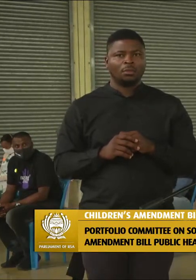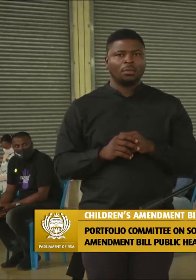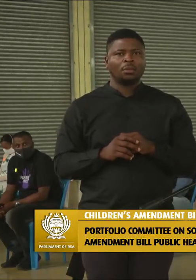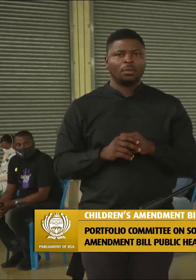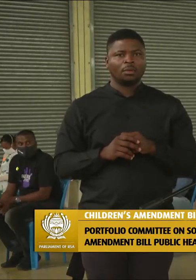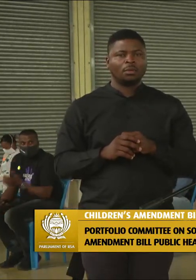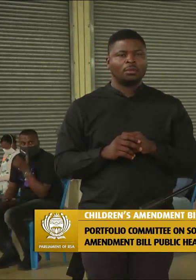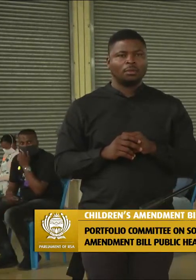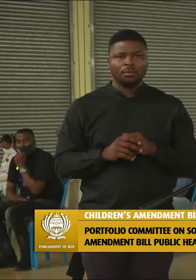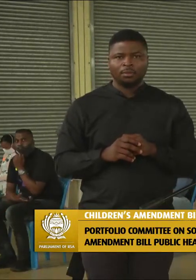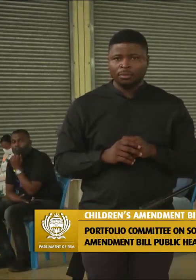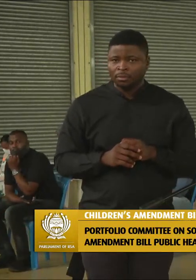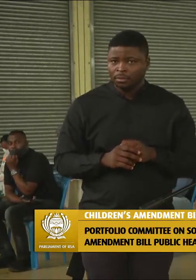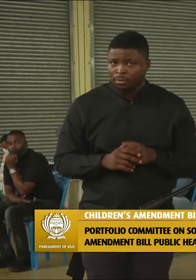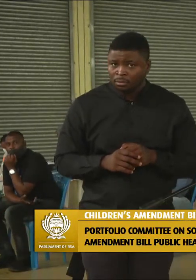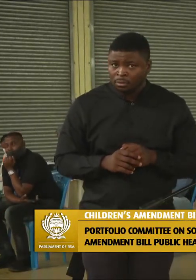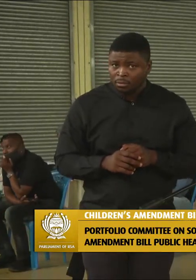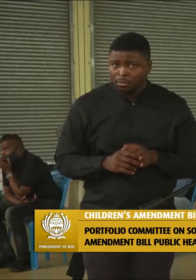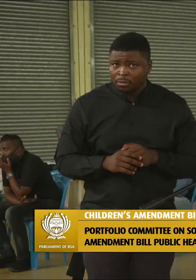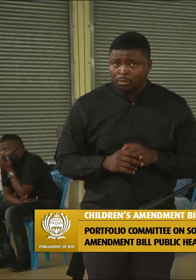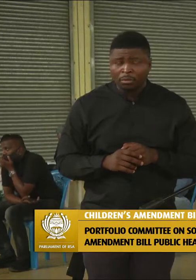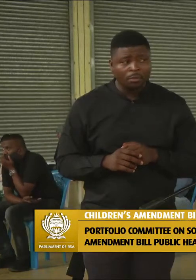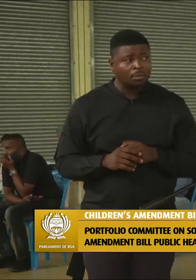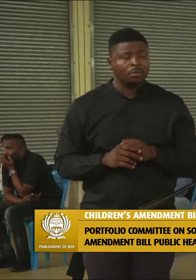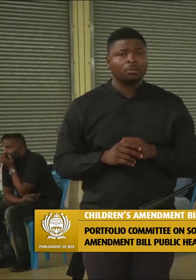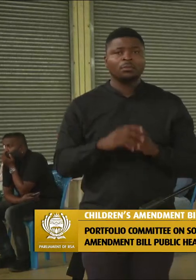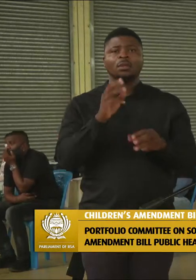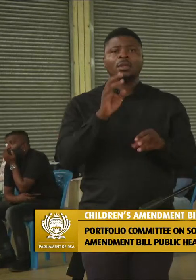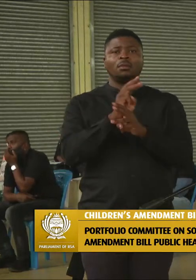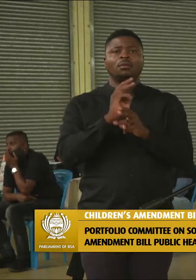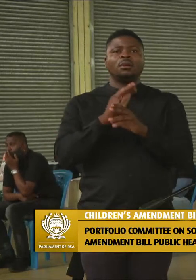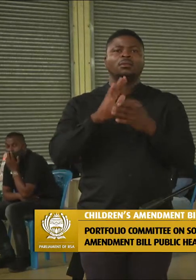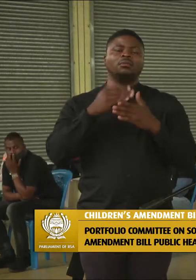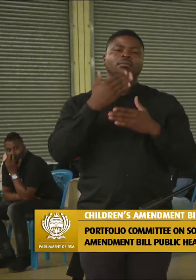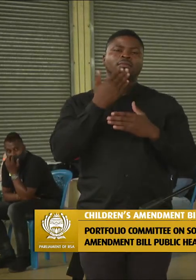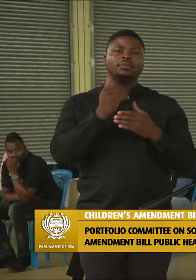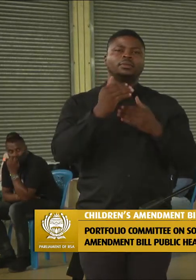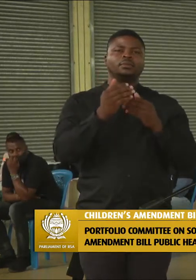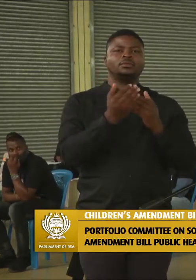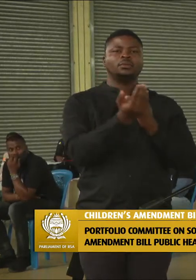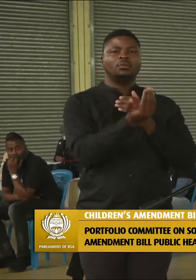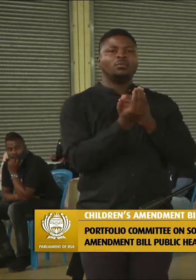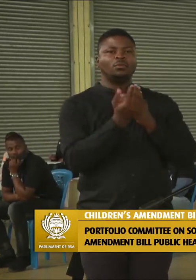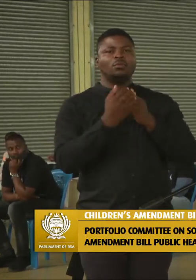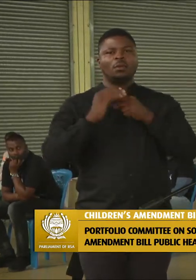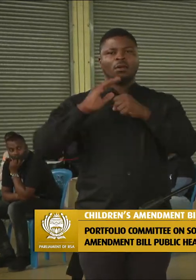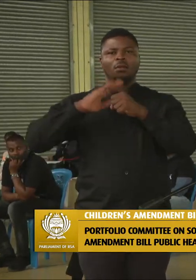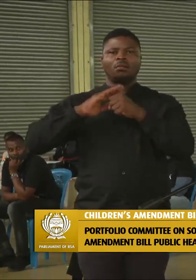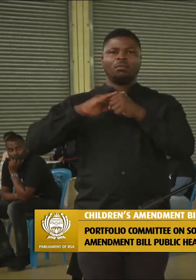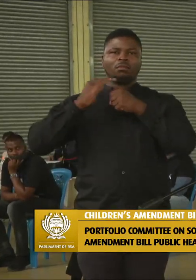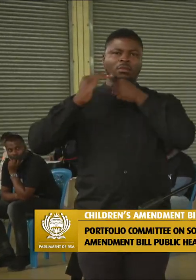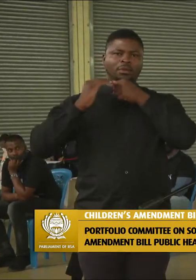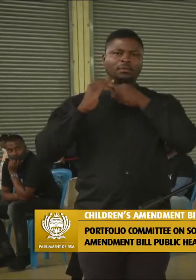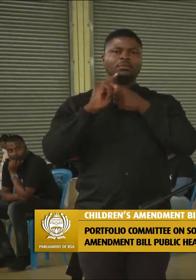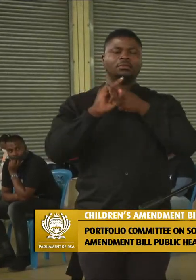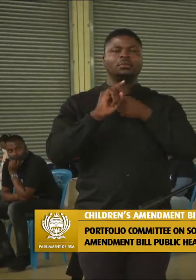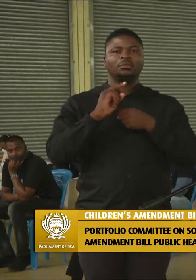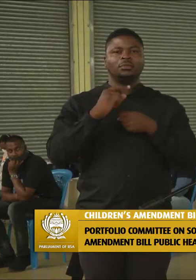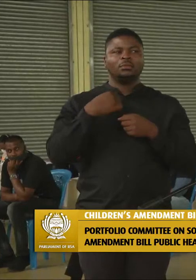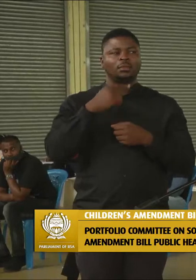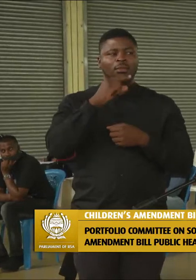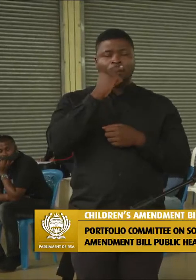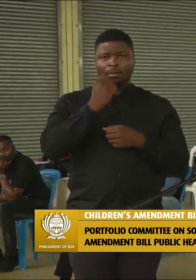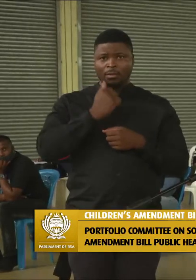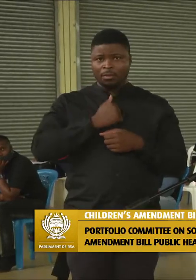sondela kancane eSkumlazi. Ma, sondela kancane. My name is Mbali Buthelezi.